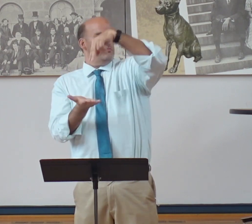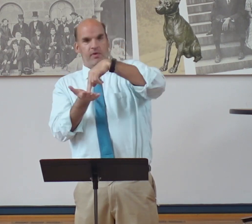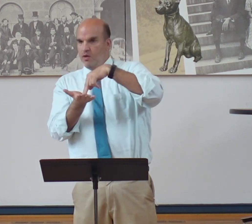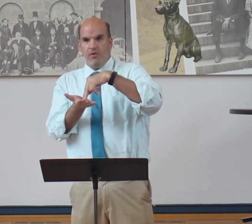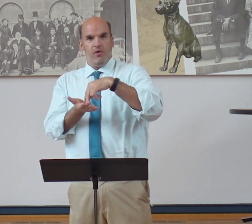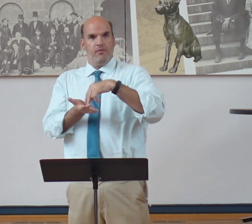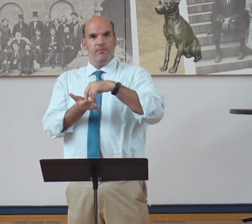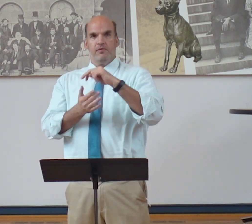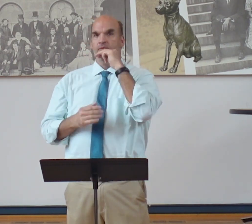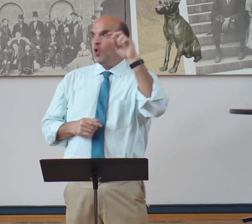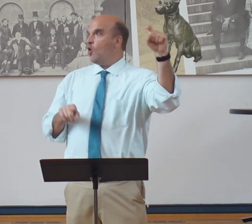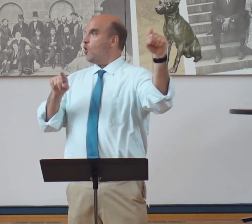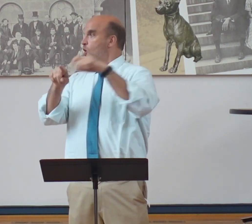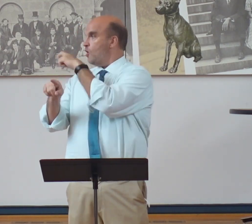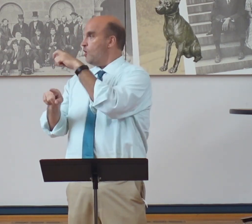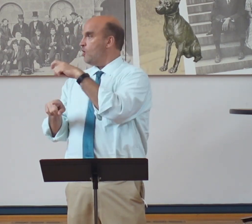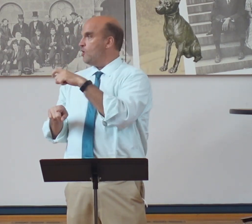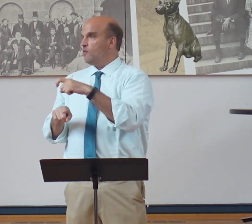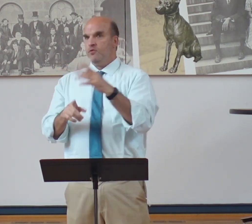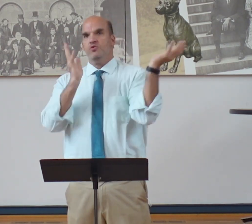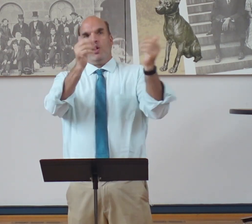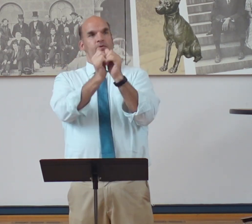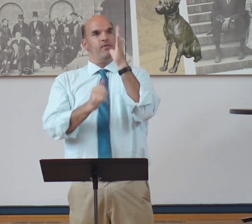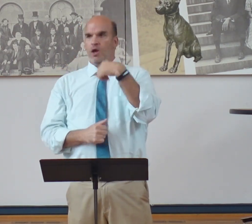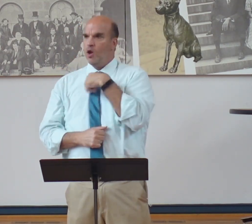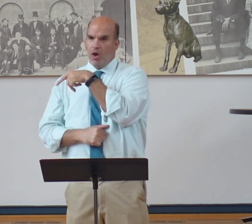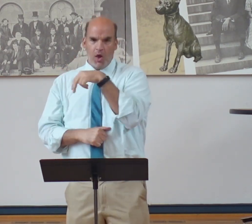that one day I was standing near the TTY, Nancy called,